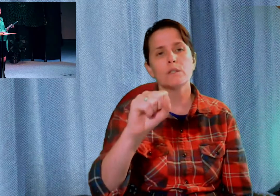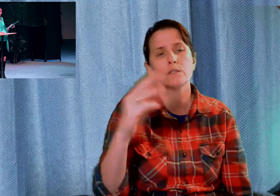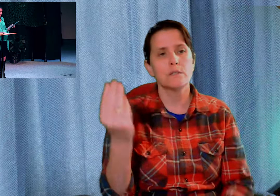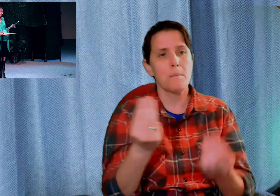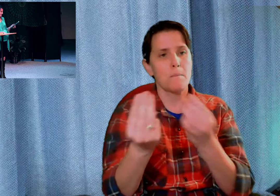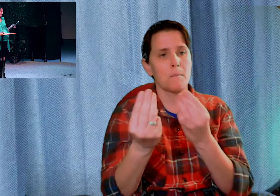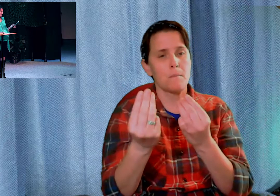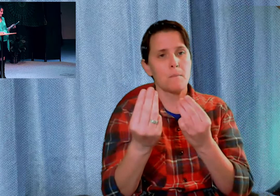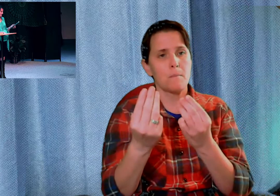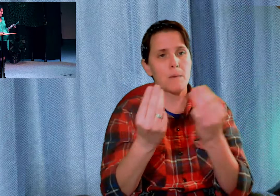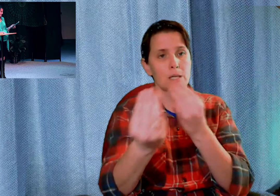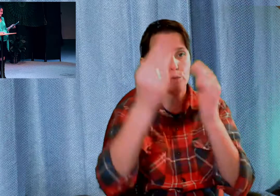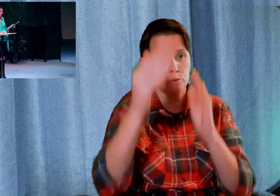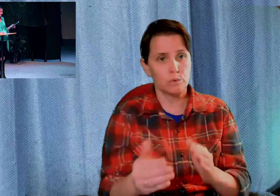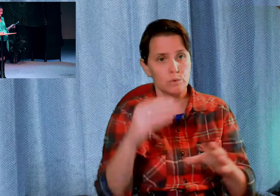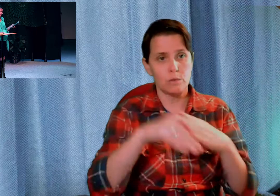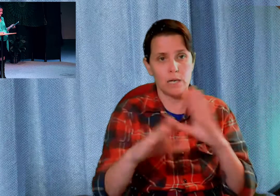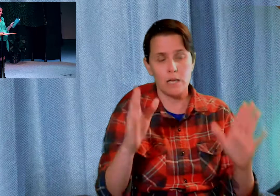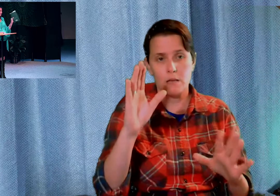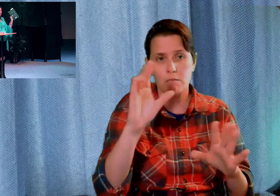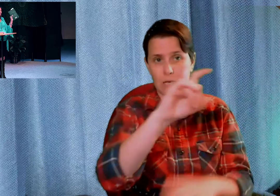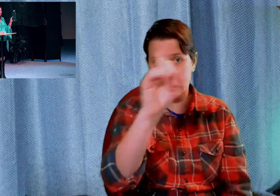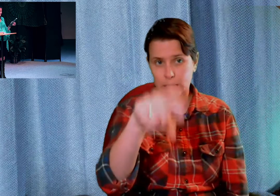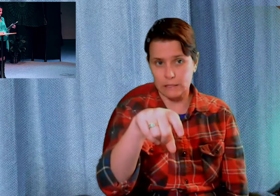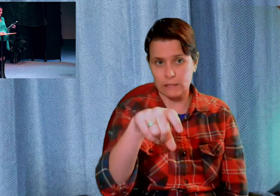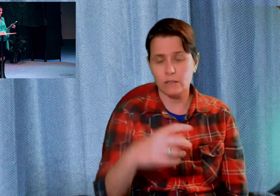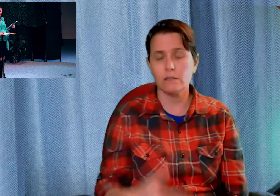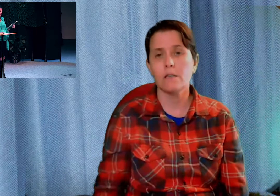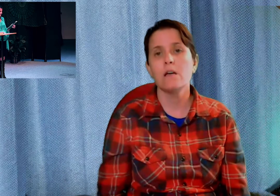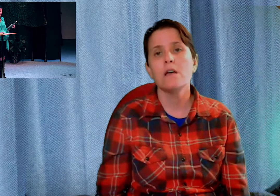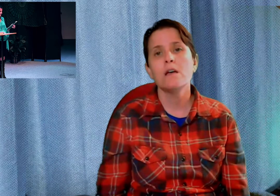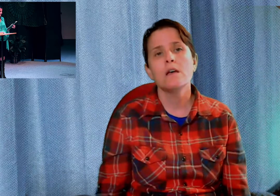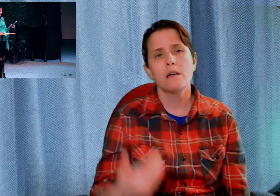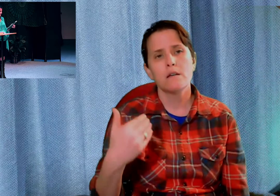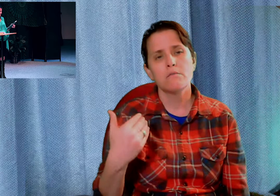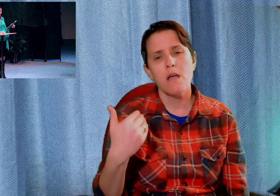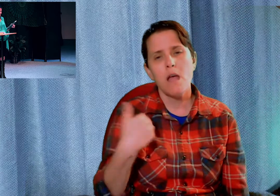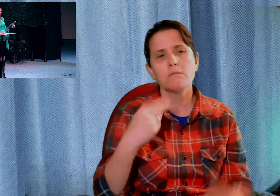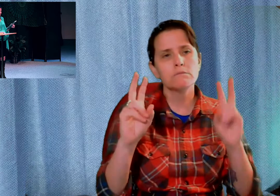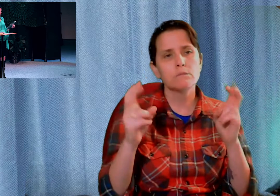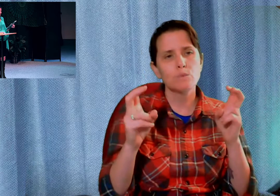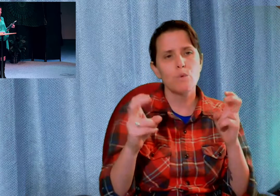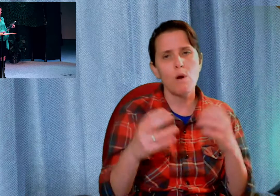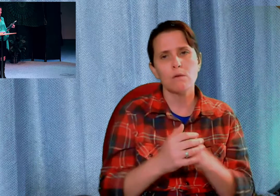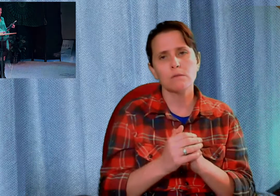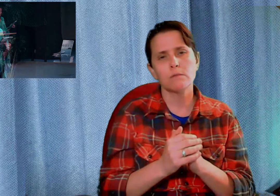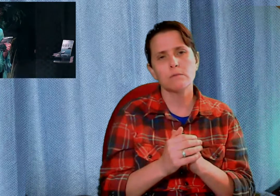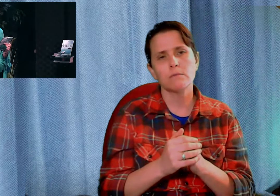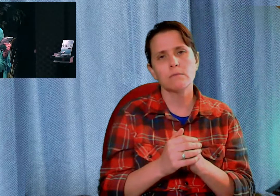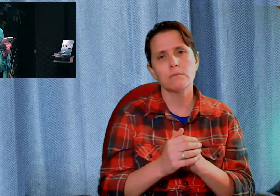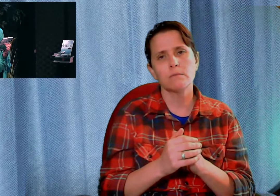been around for a long time, friend of ours, he has this little thing on the back. He says, I